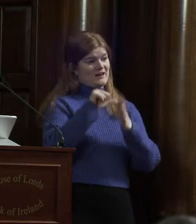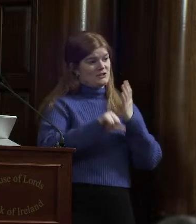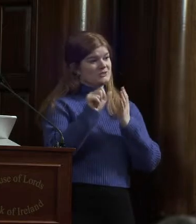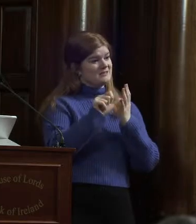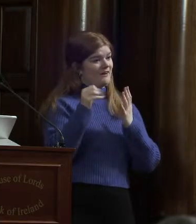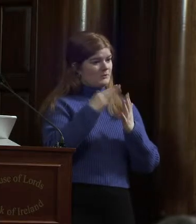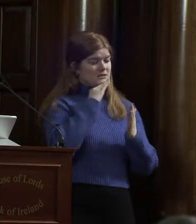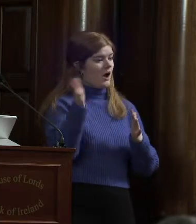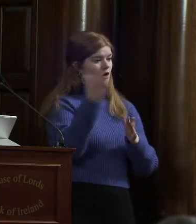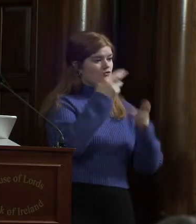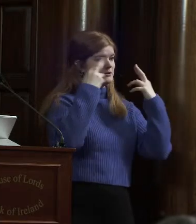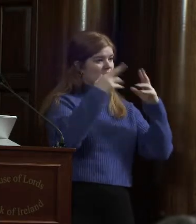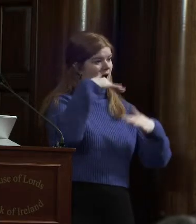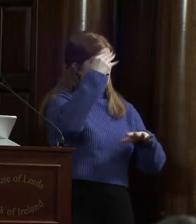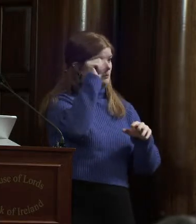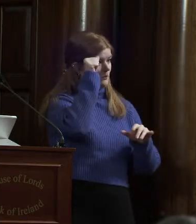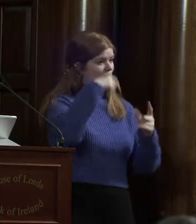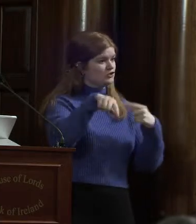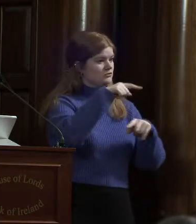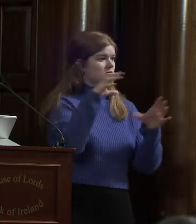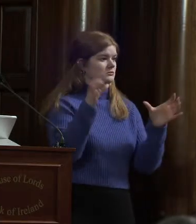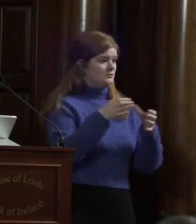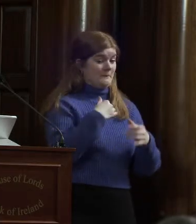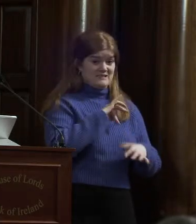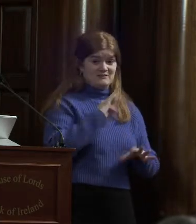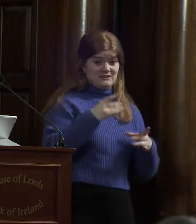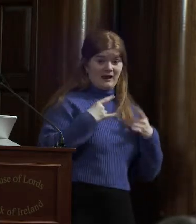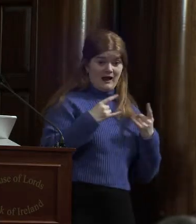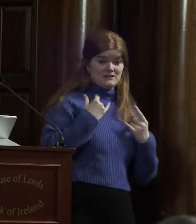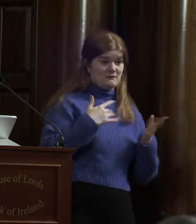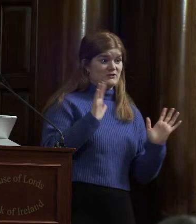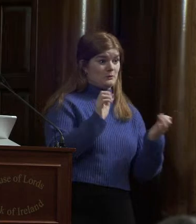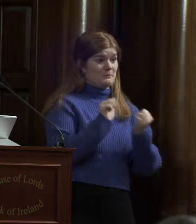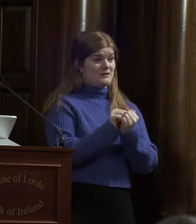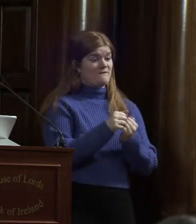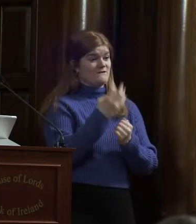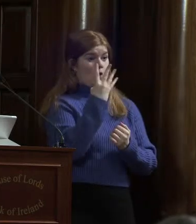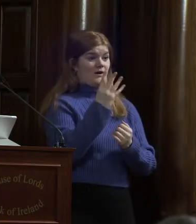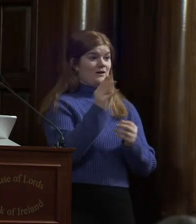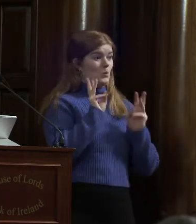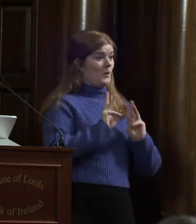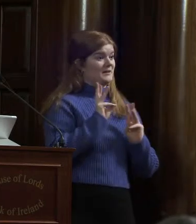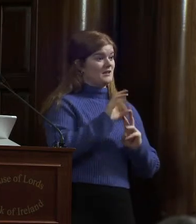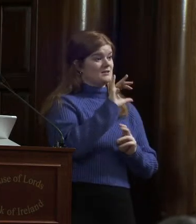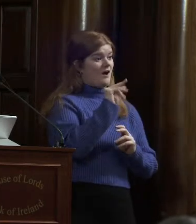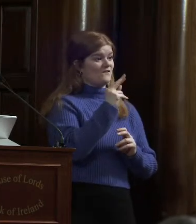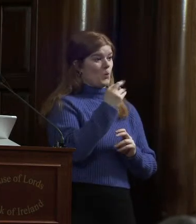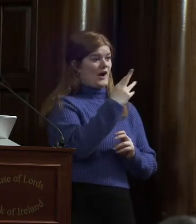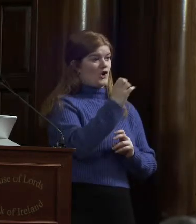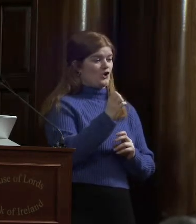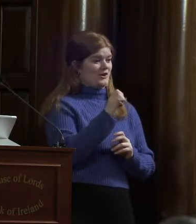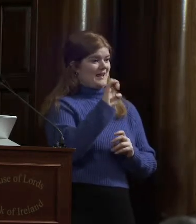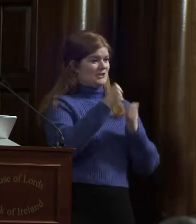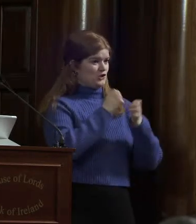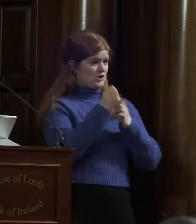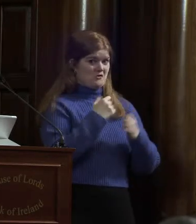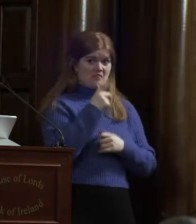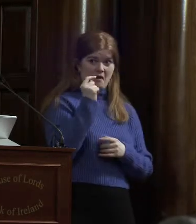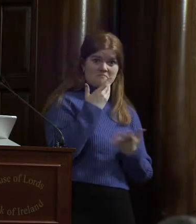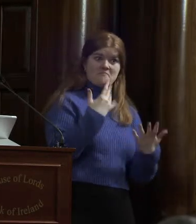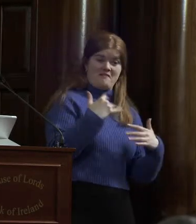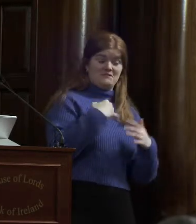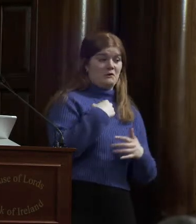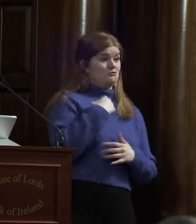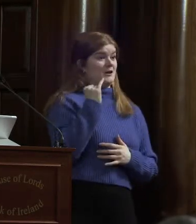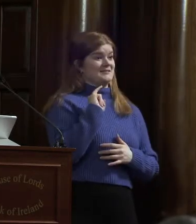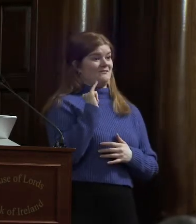all representative of the Irish population. I was delighted that I met 4 female software engineers in that room of 99, which I thought was quite